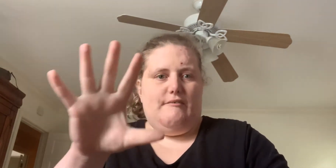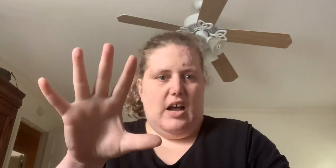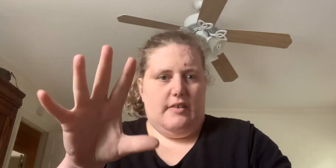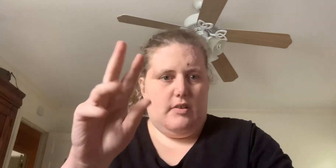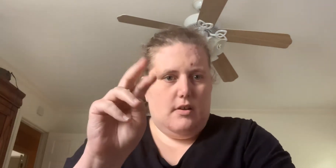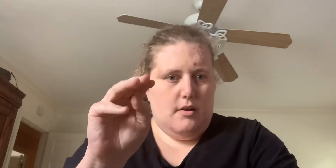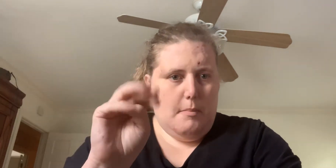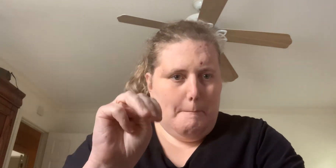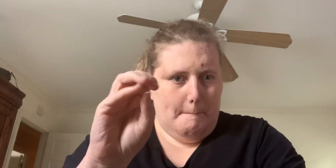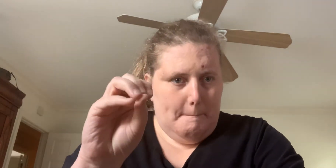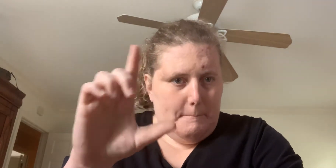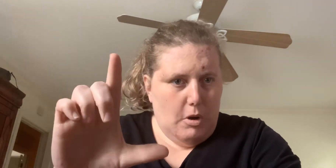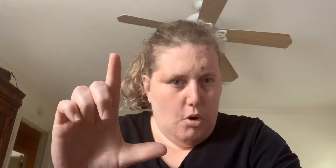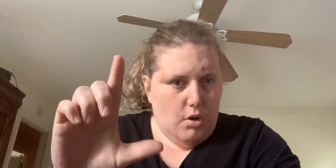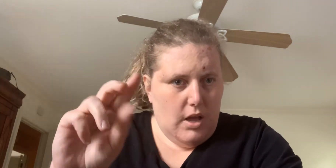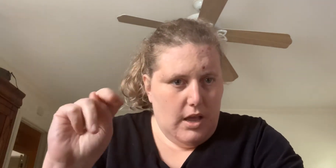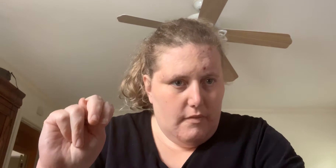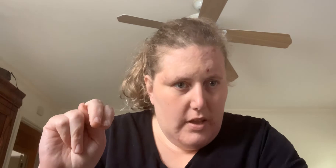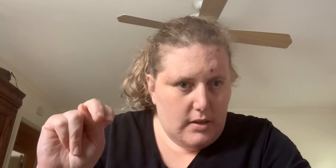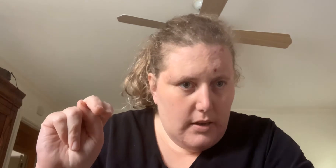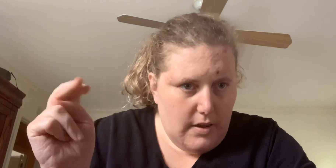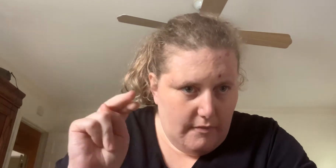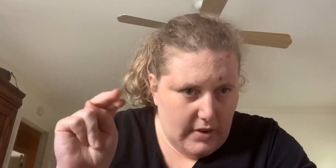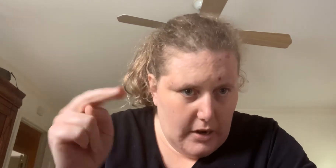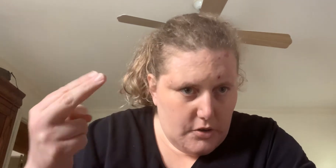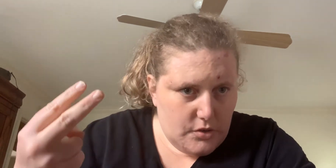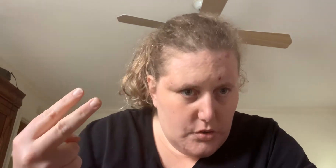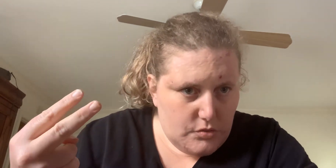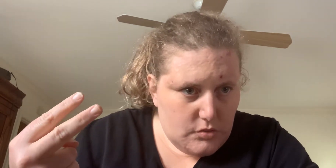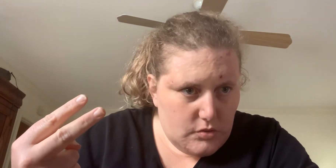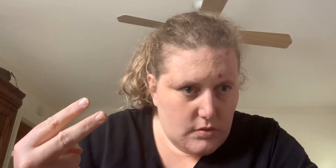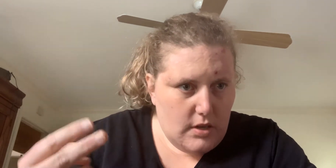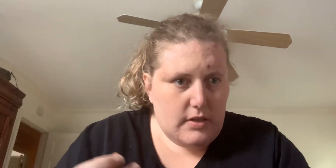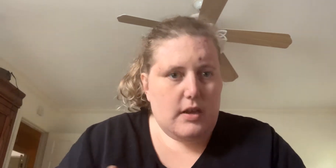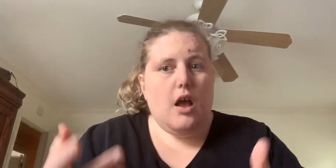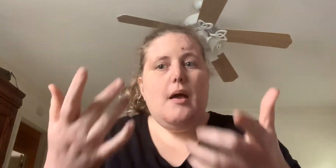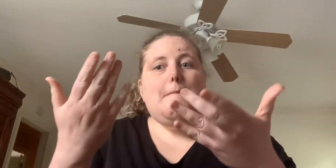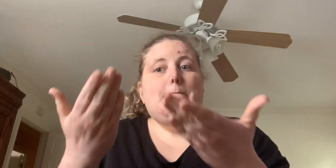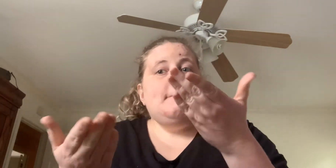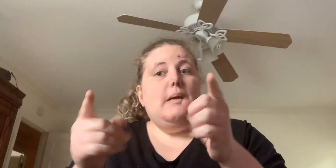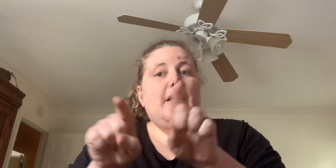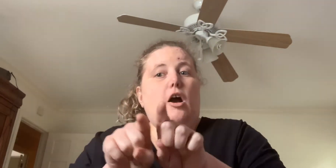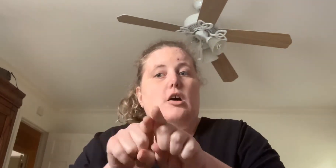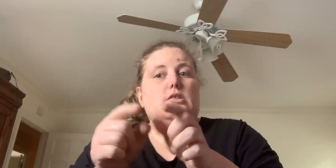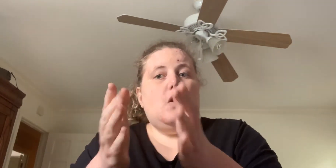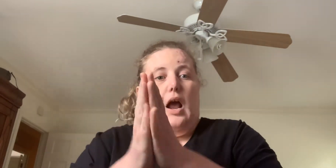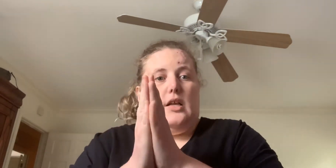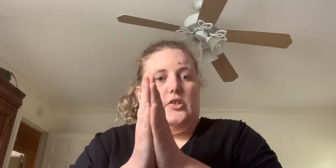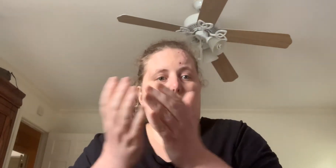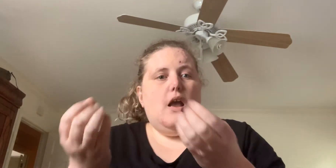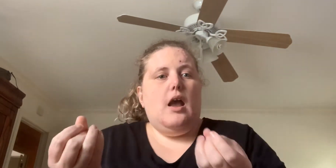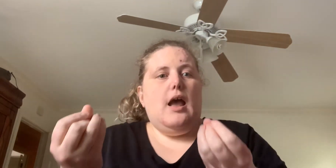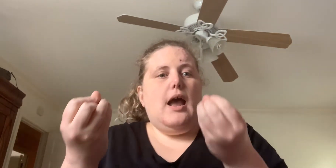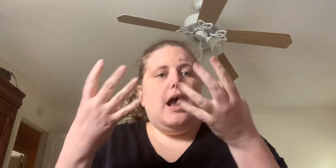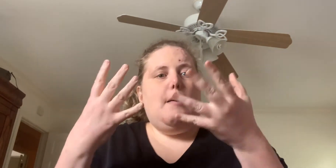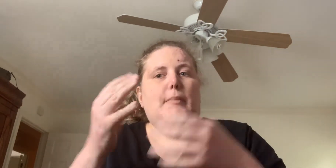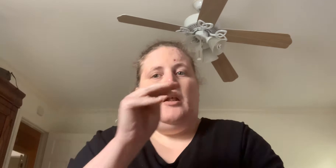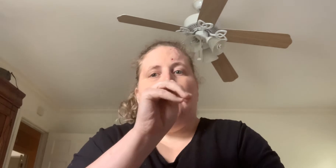are needed to react with 3 moles of